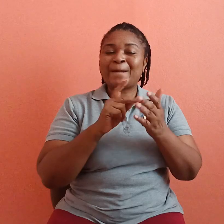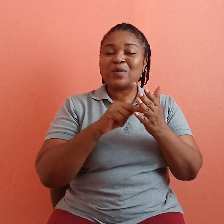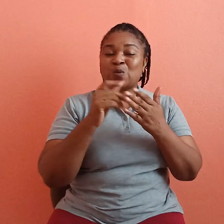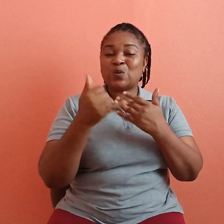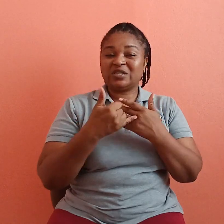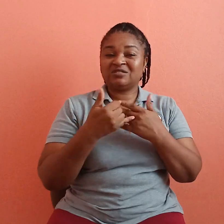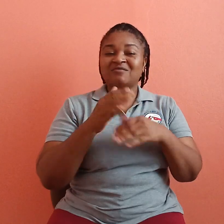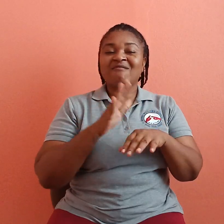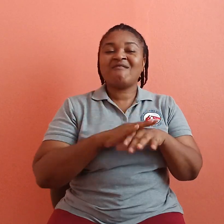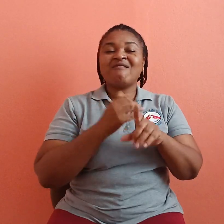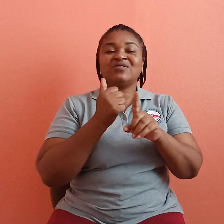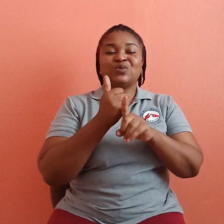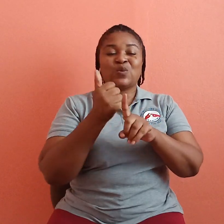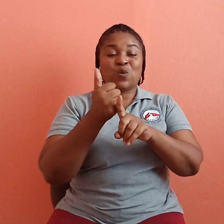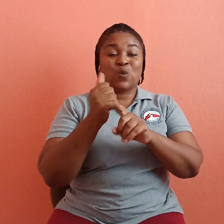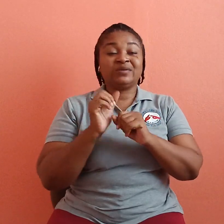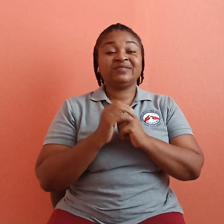your own.